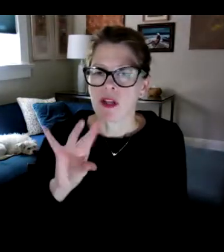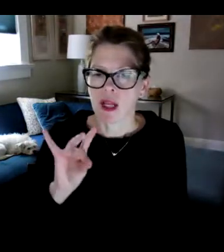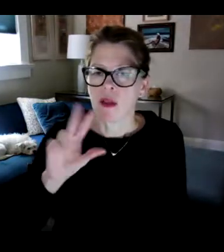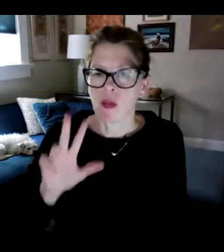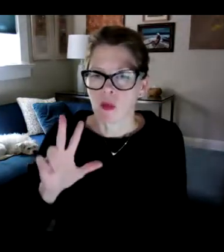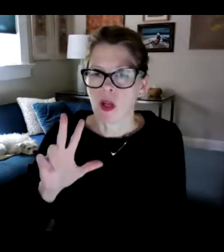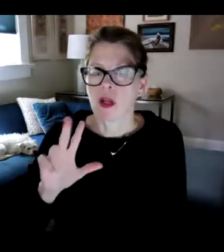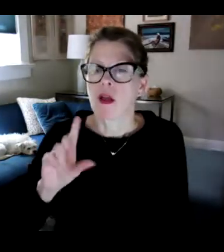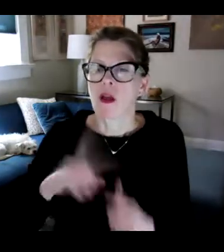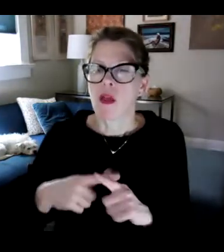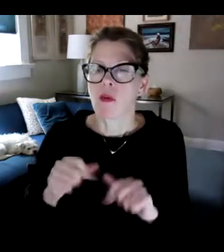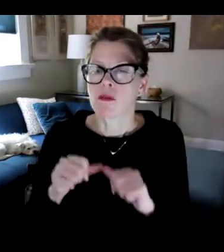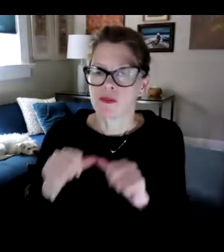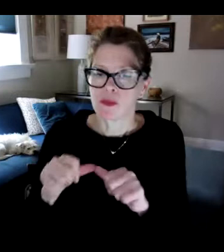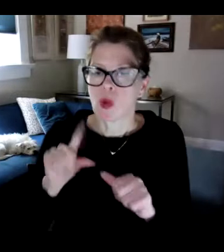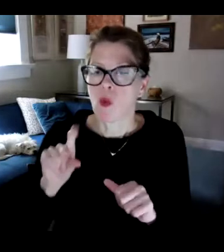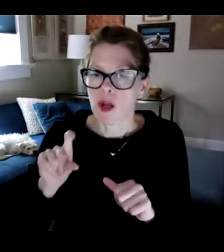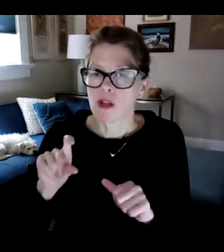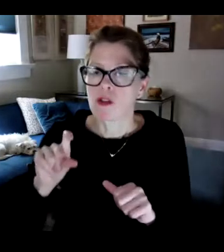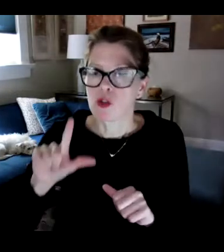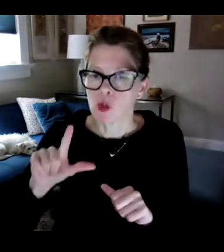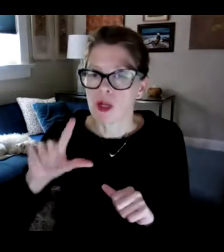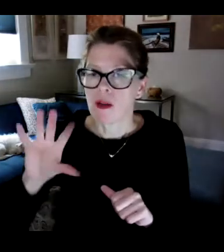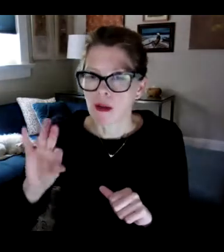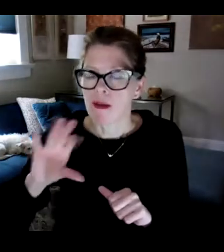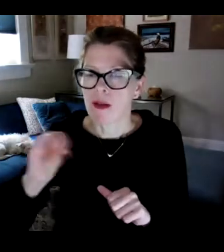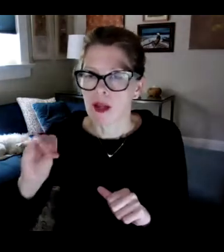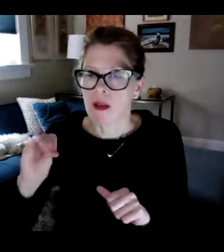Psalm 129 and 30 as well.